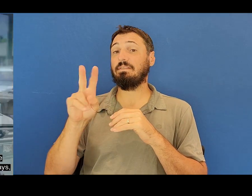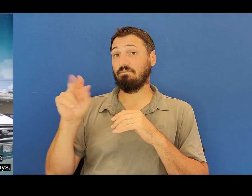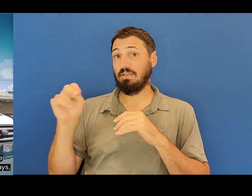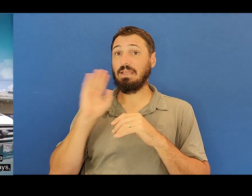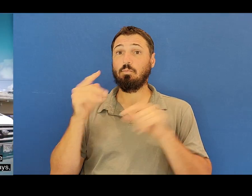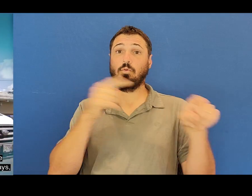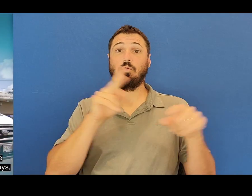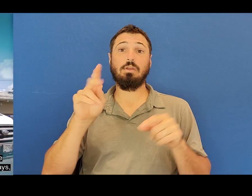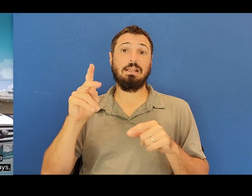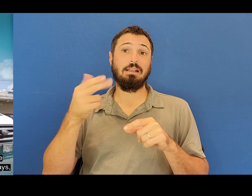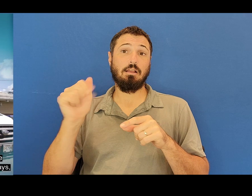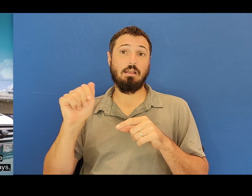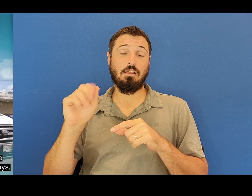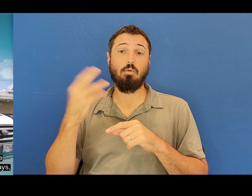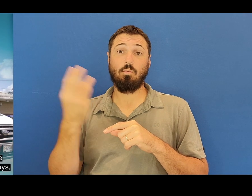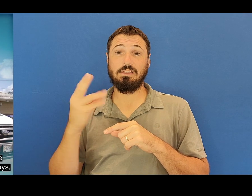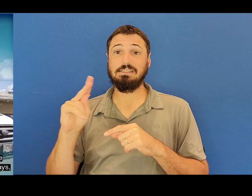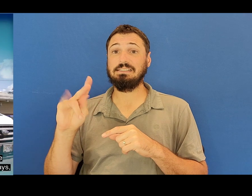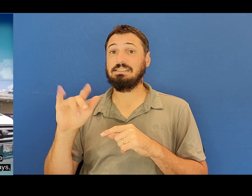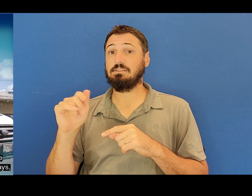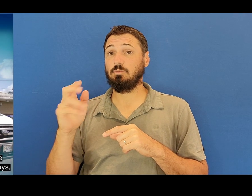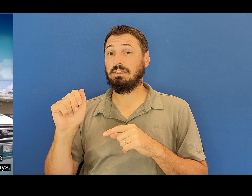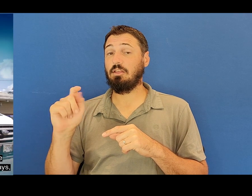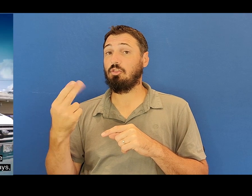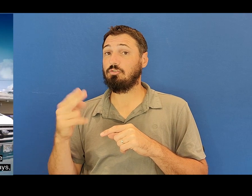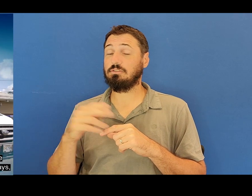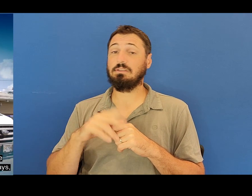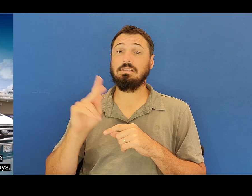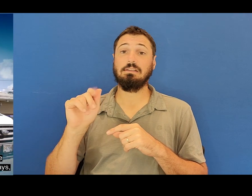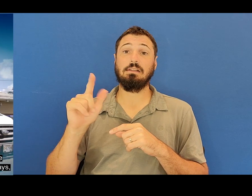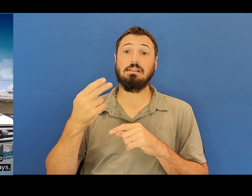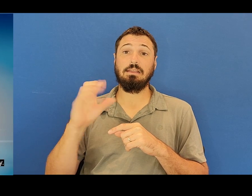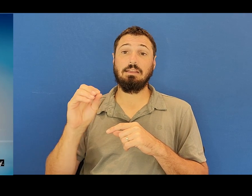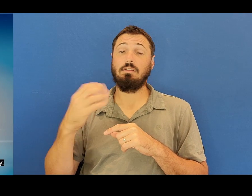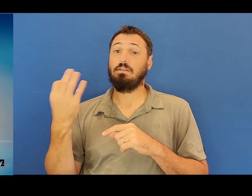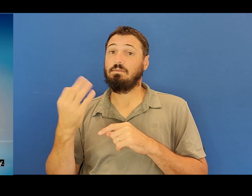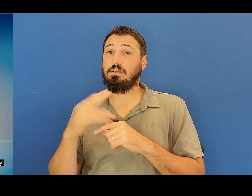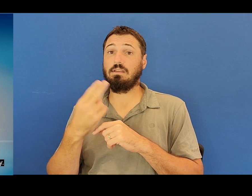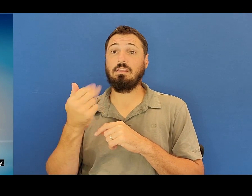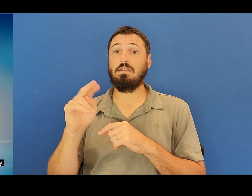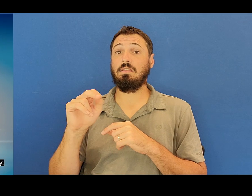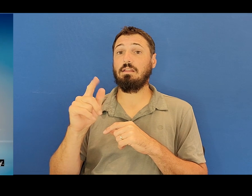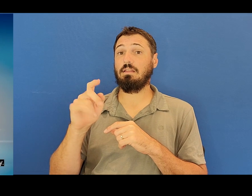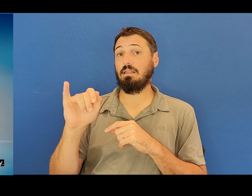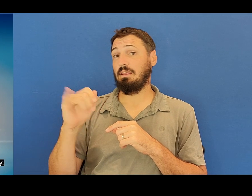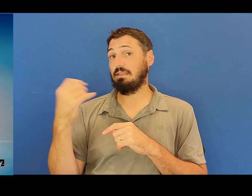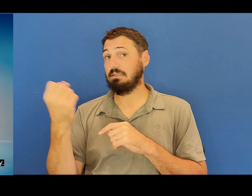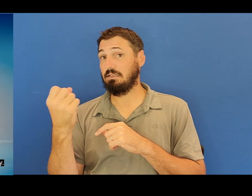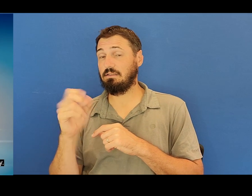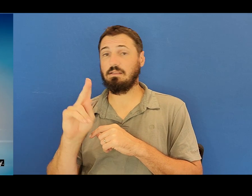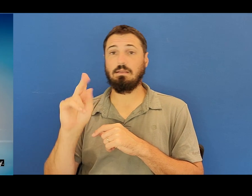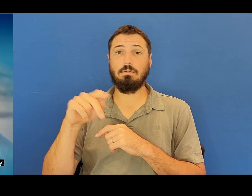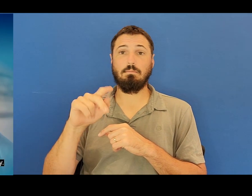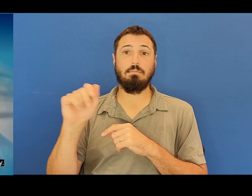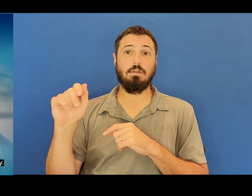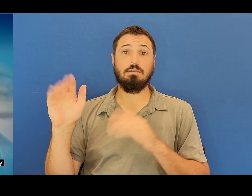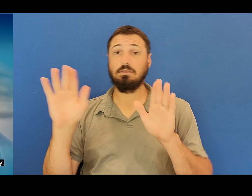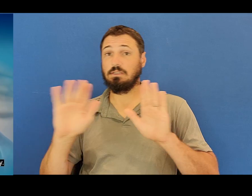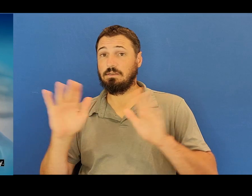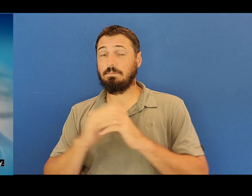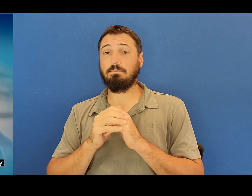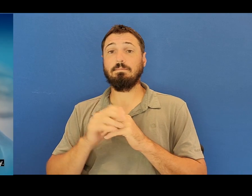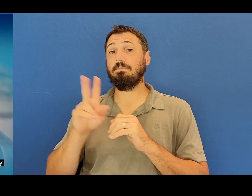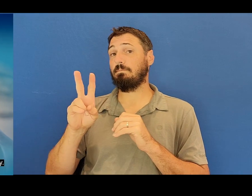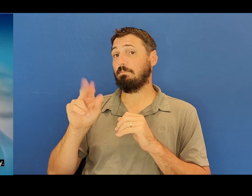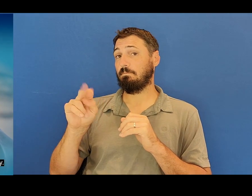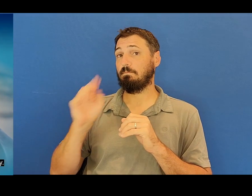goes to Keikaha on Wednesdays, Kilauea on Thursdays, Kalaheo on Fridays, Hanalei on Saturday, and Kapa'a on Sundays.